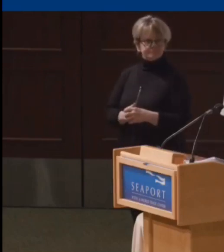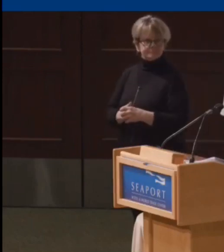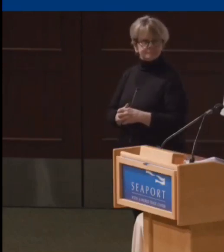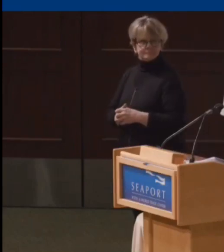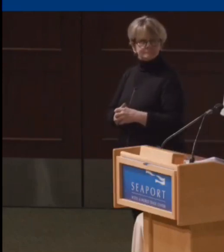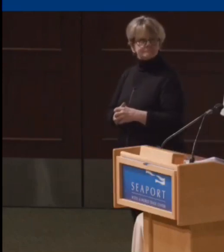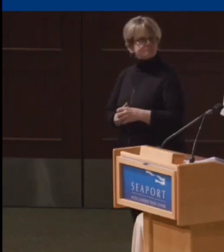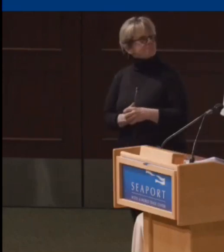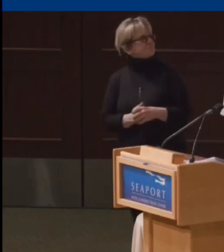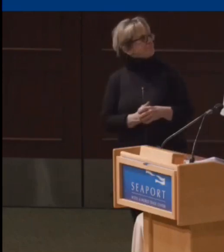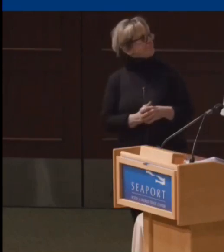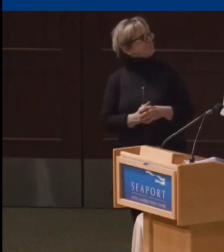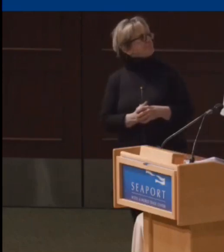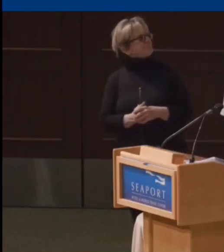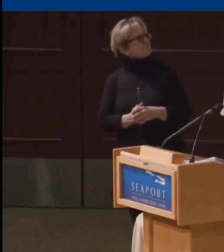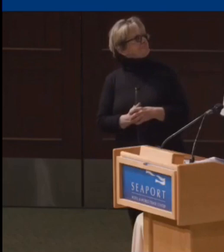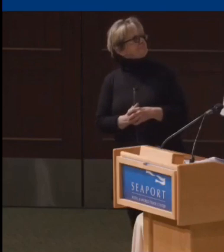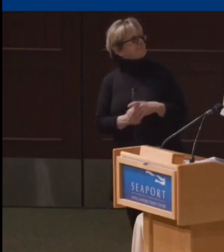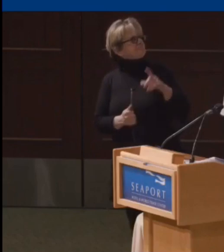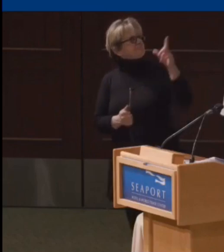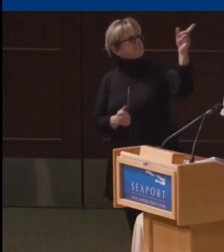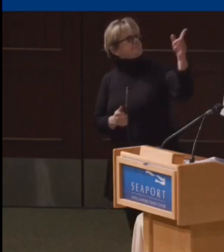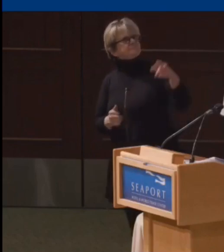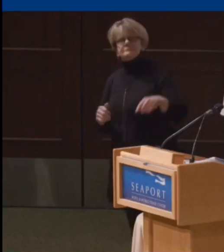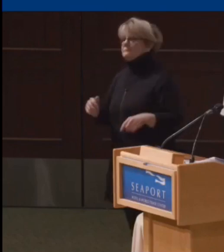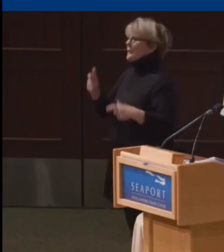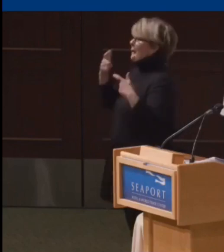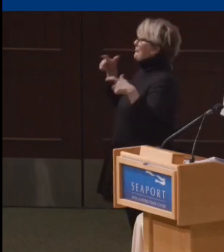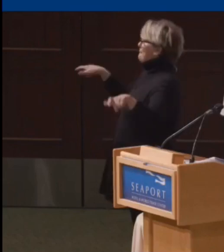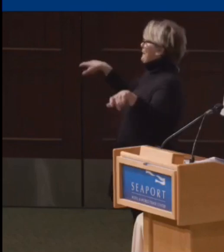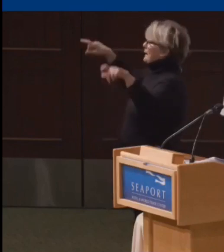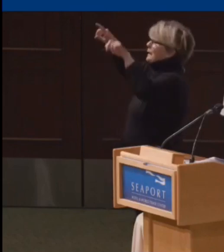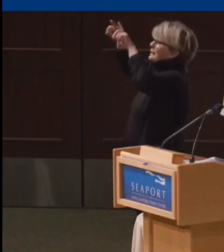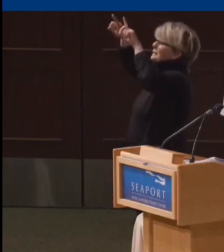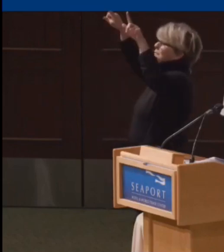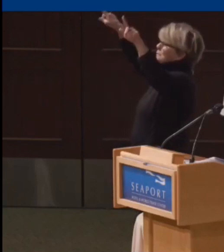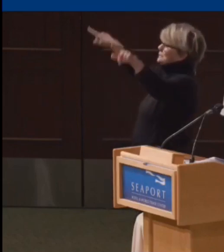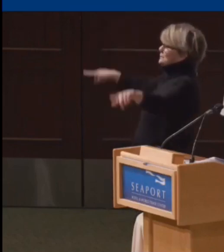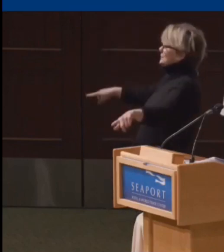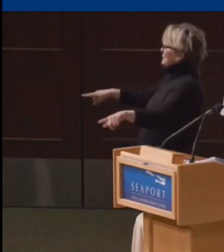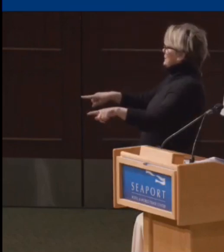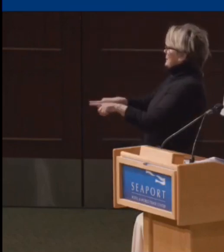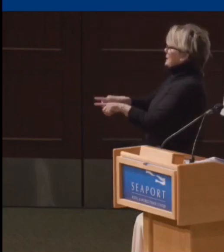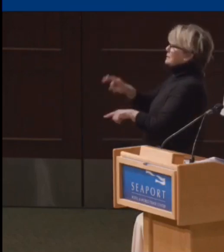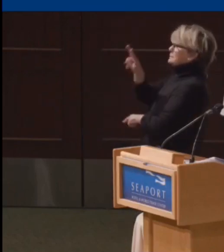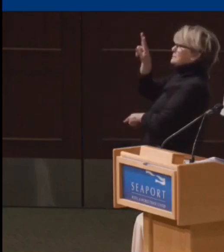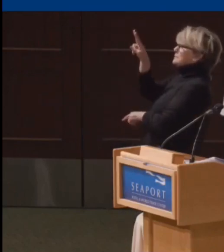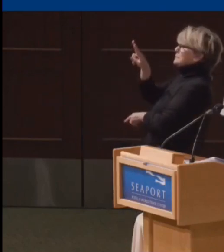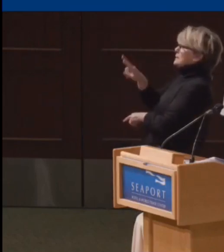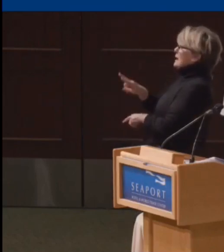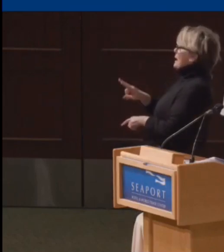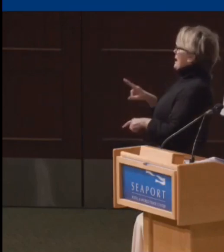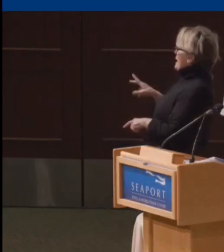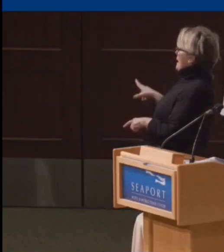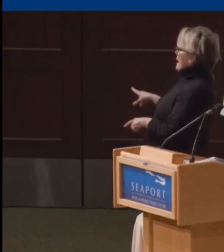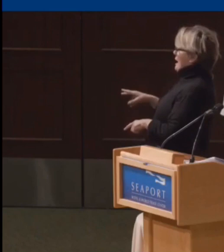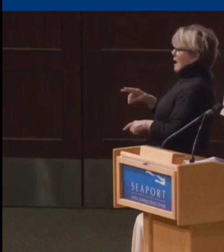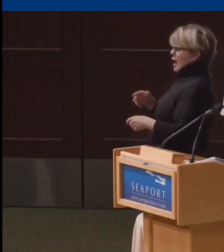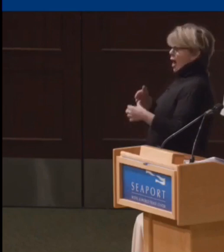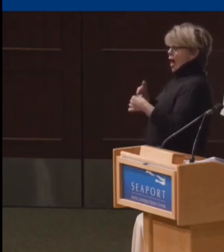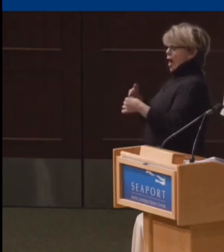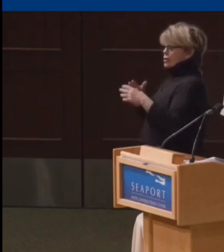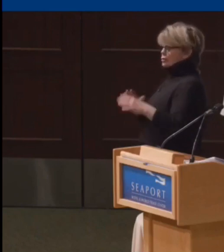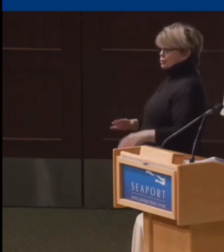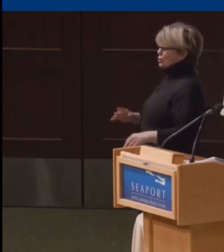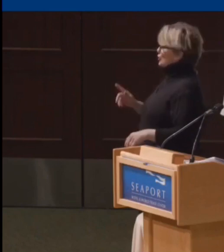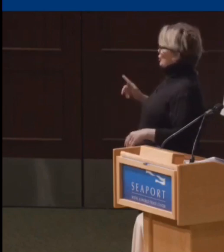When I was reading the lineup off the big screen at Fenway before the game, a Red Sox usher noticed me. He was impressed that I was